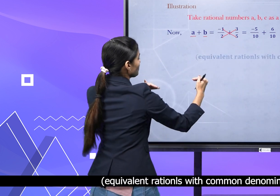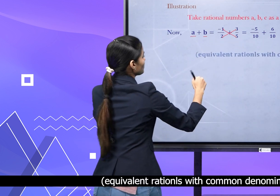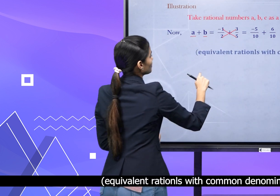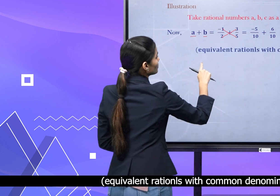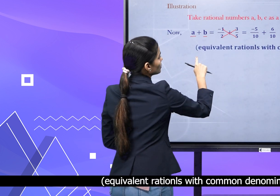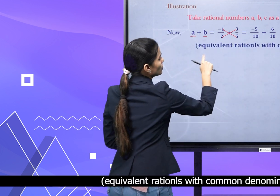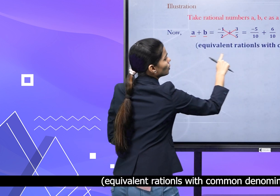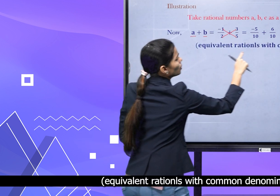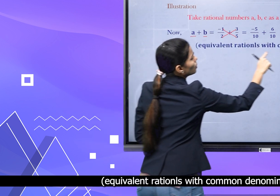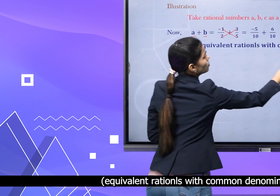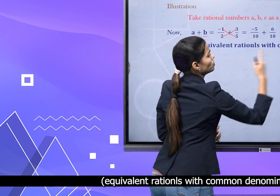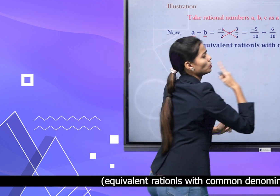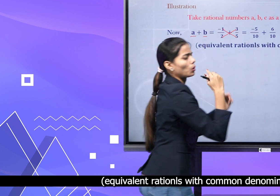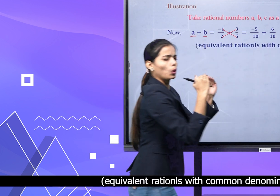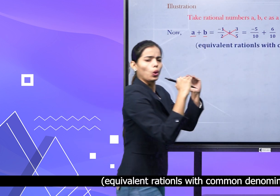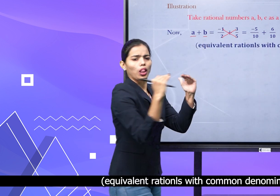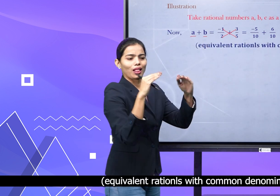Equivalent rationals with common denominators.